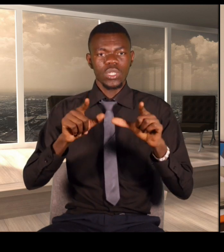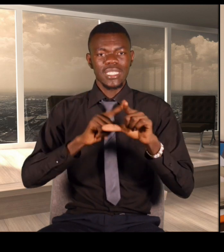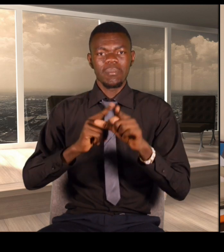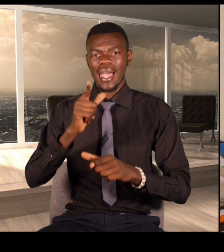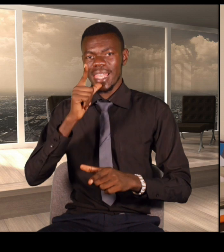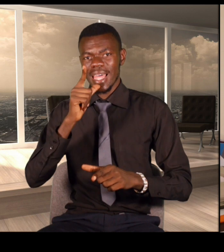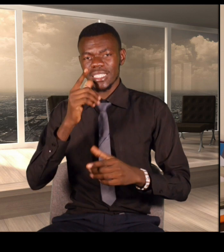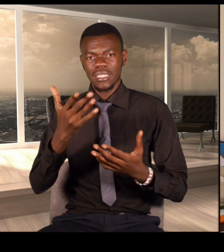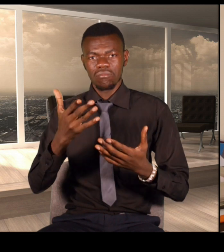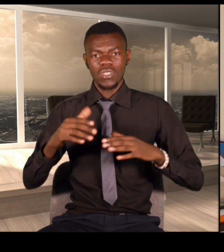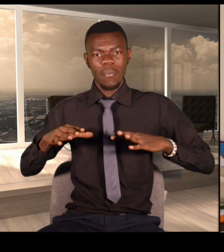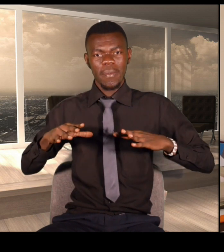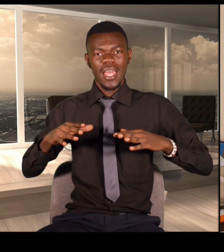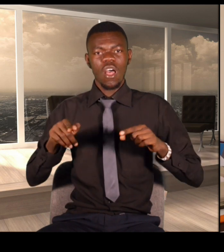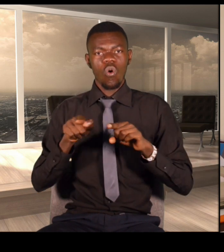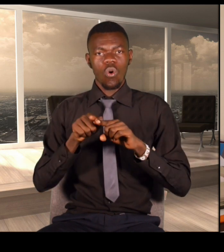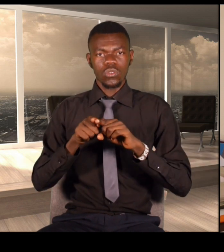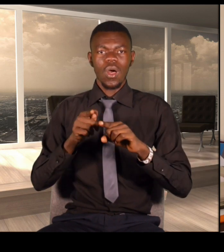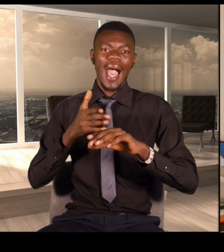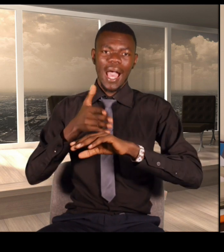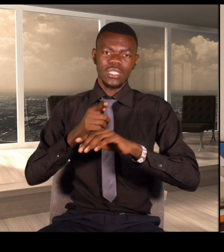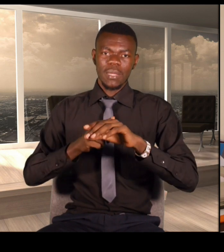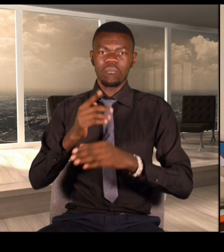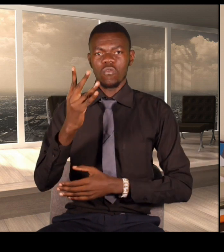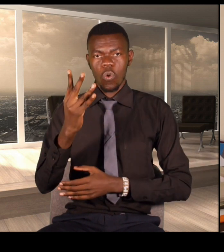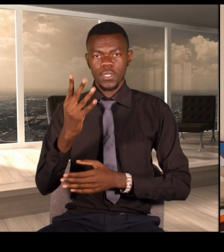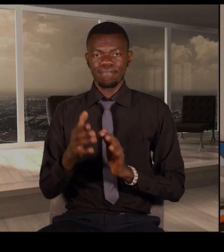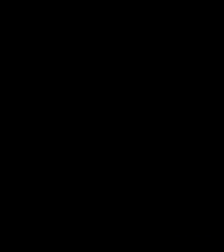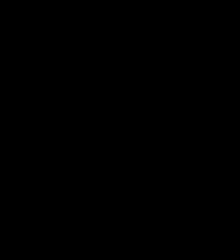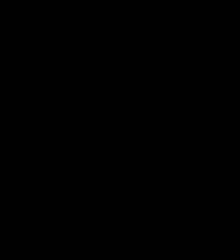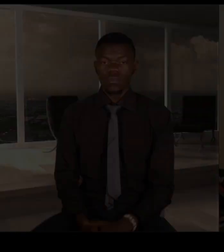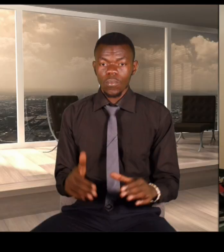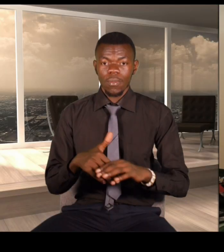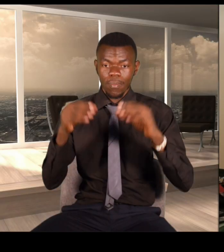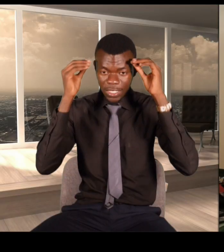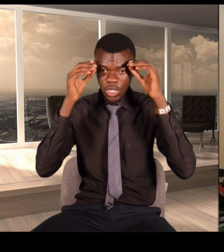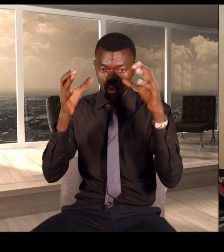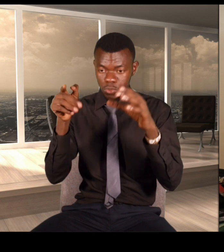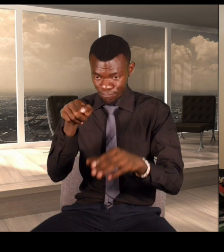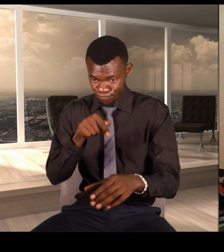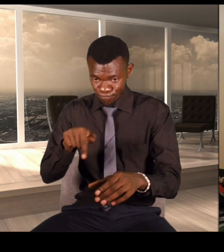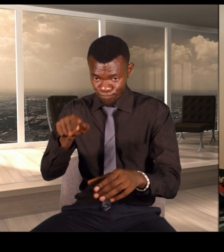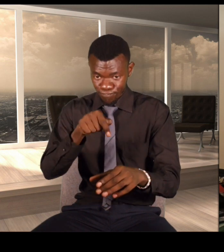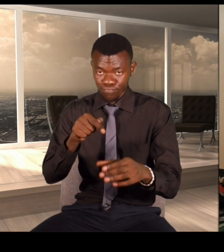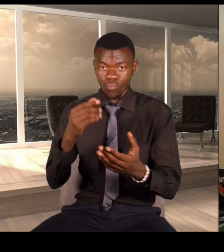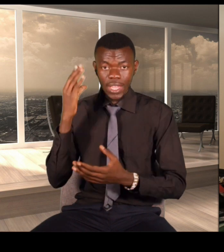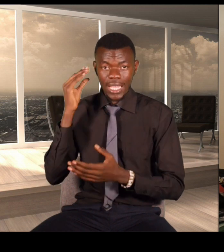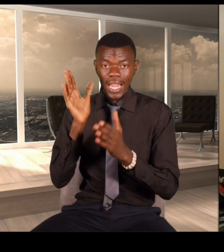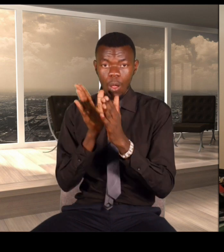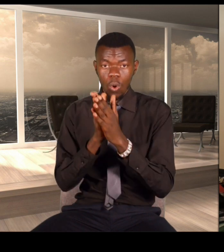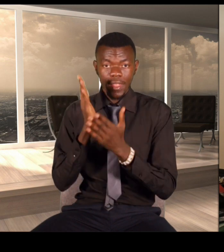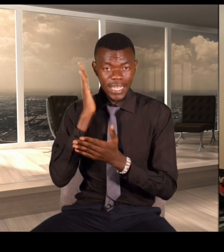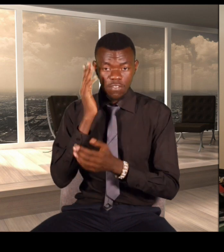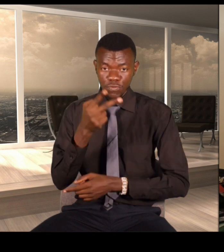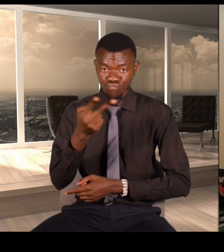during lunch breaks and also after four. Amongst the students, the hearing and the